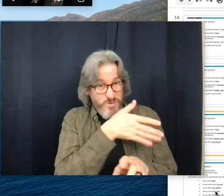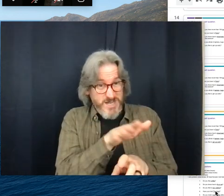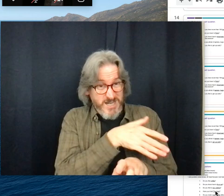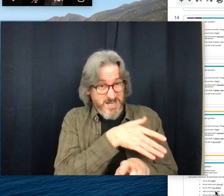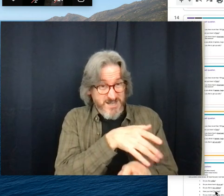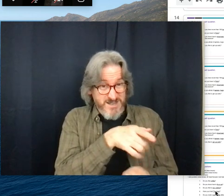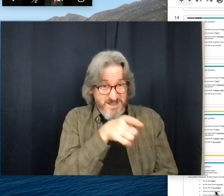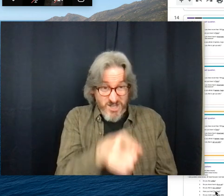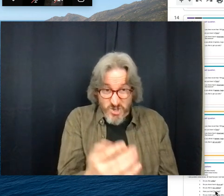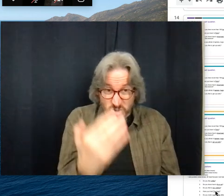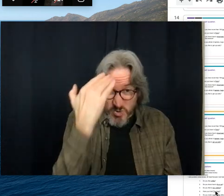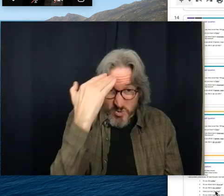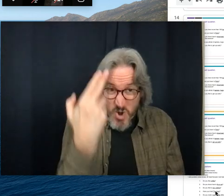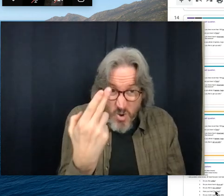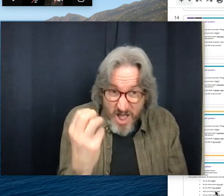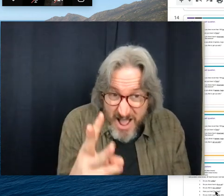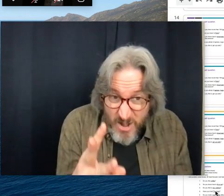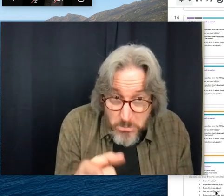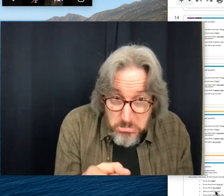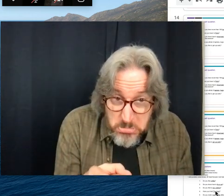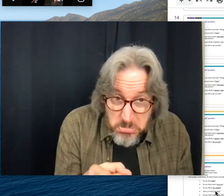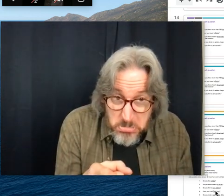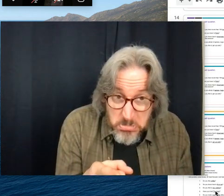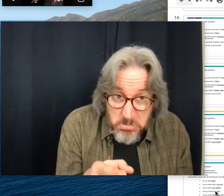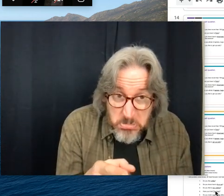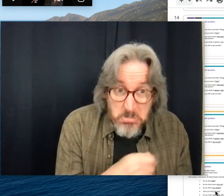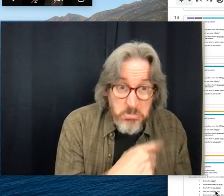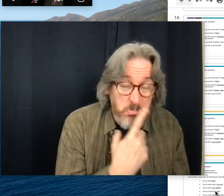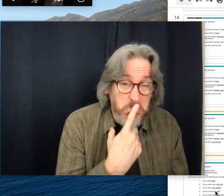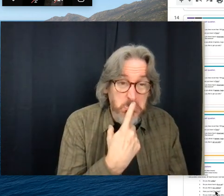download music, you know how?